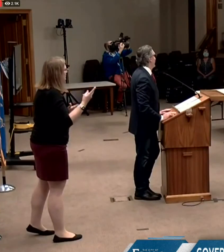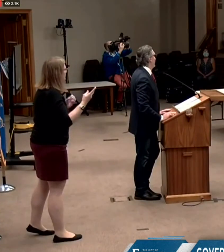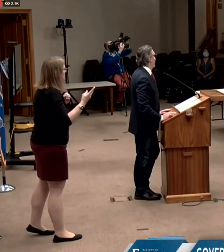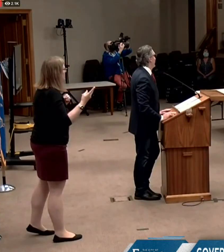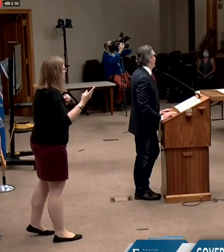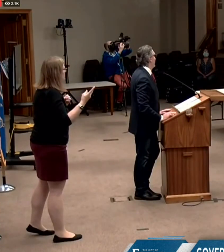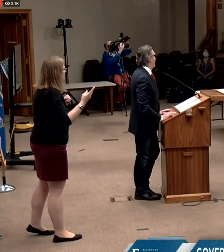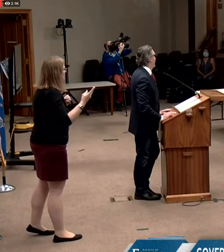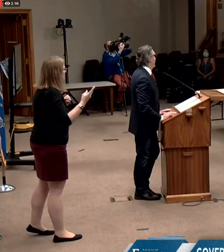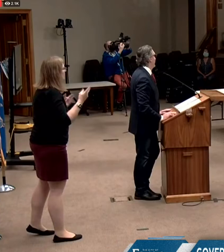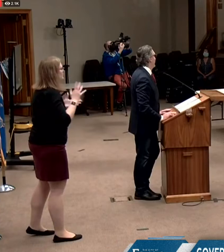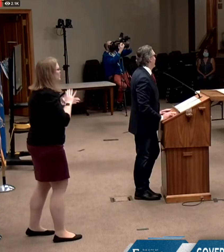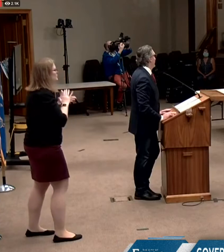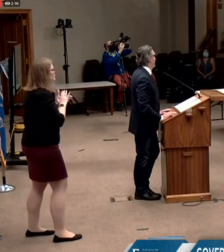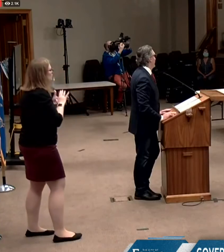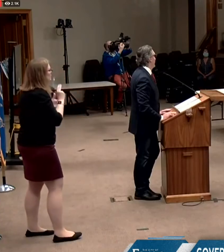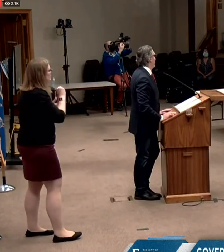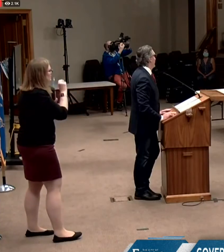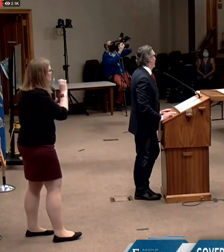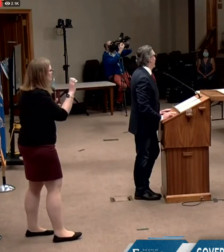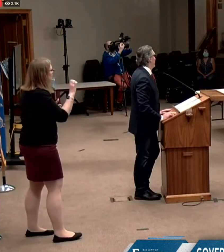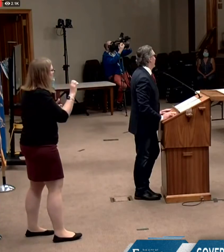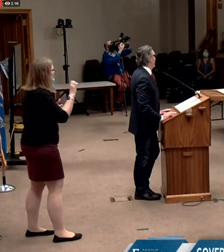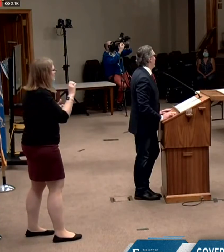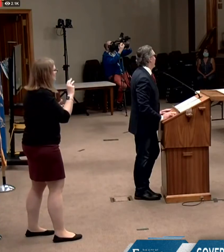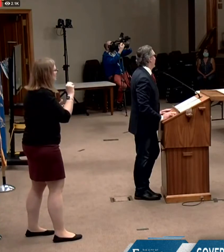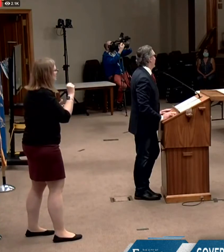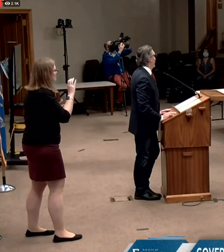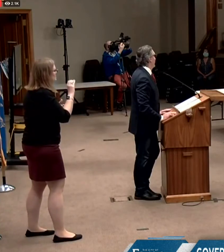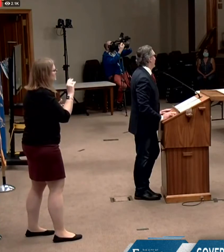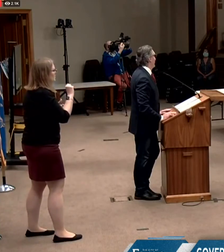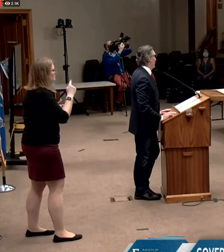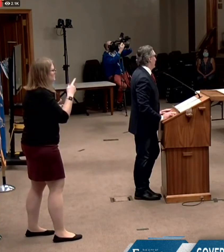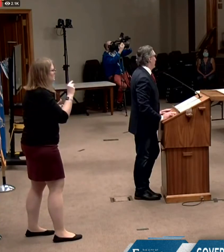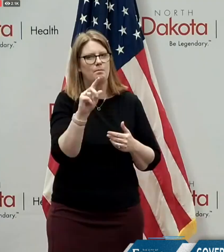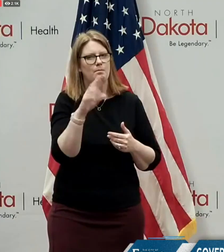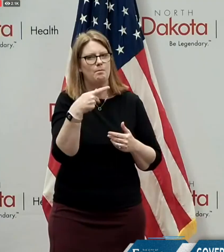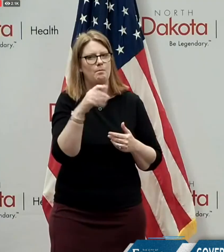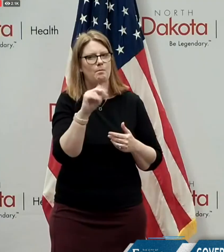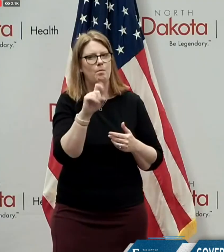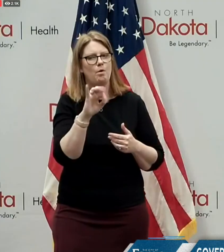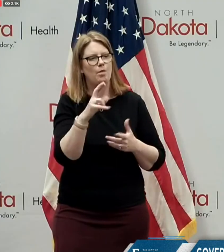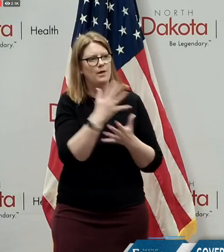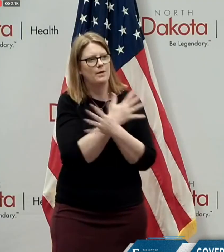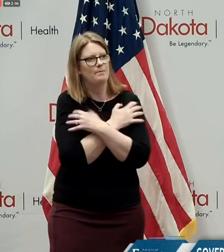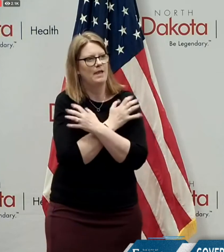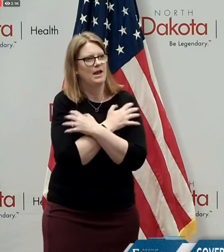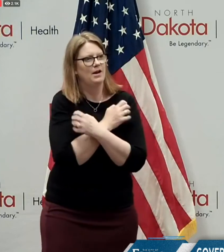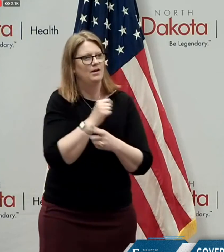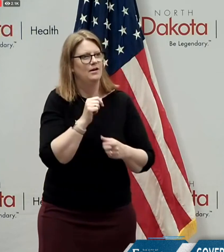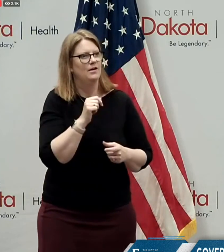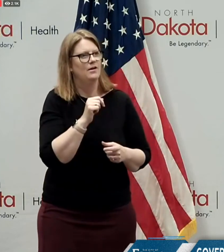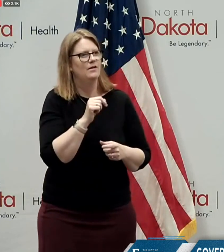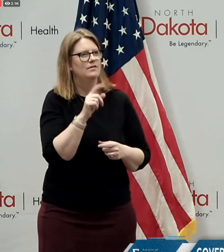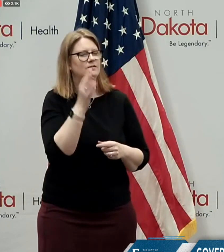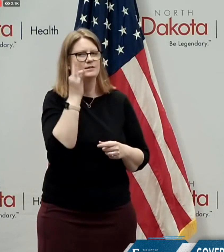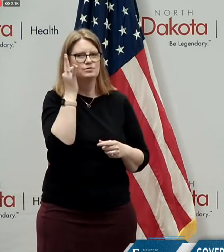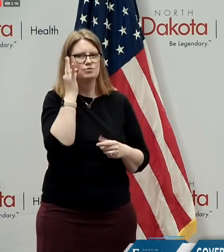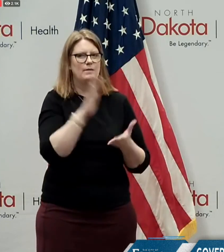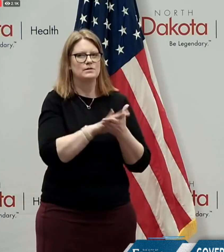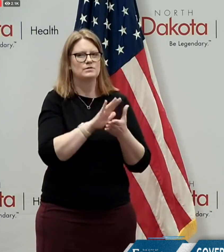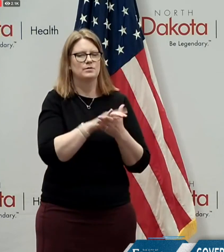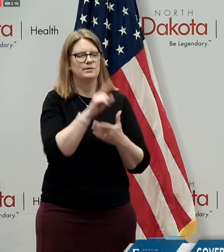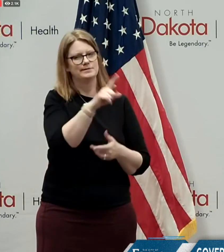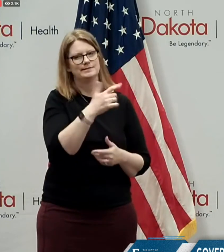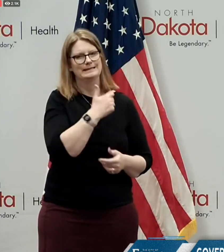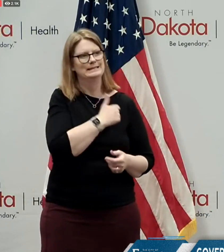a school in the Northeast whose mascot is a polar bear. Okay, but we were talking about tribal schools. Okay, but